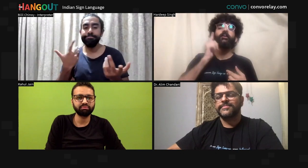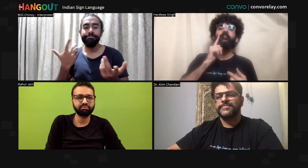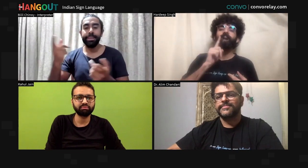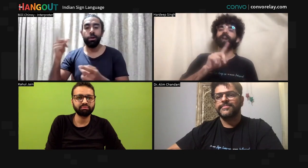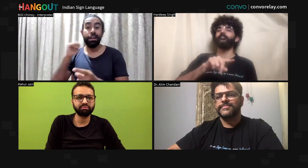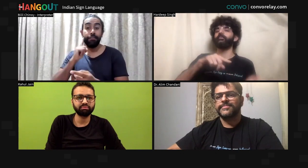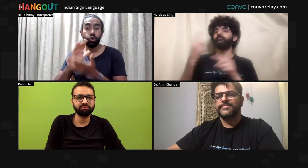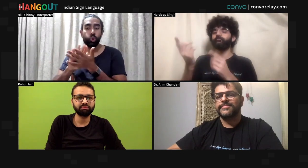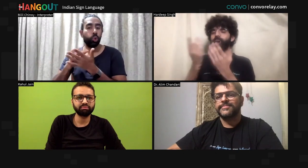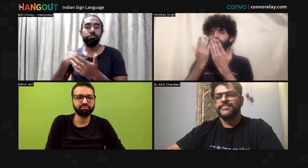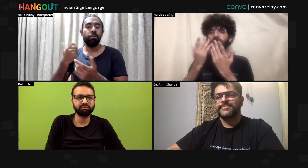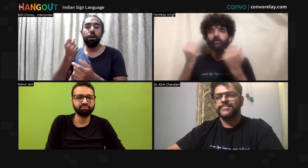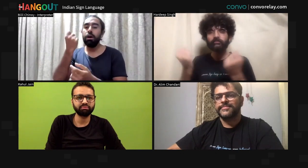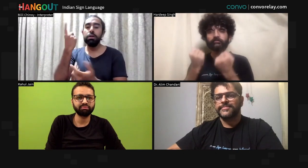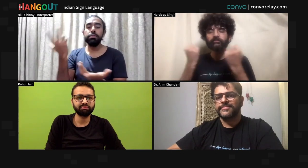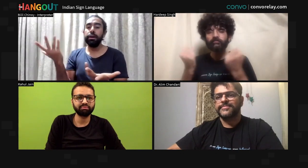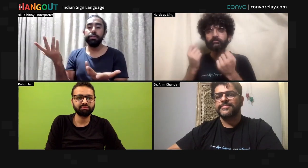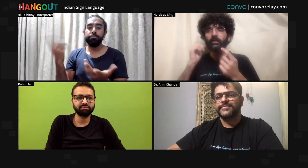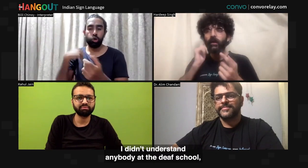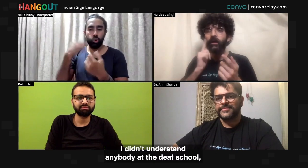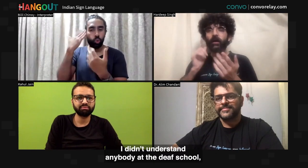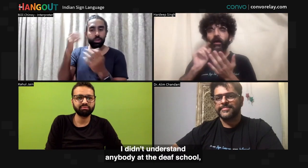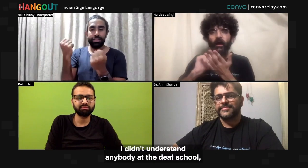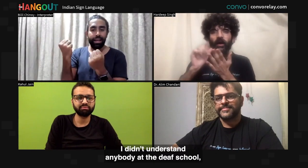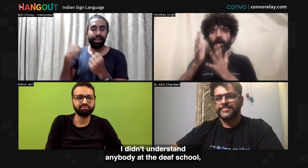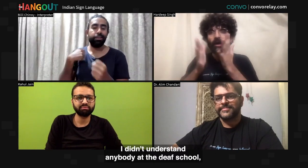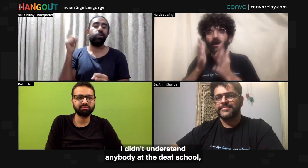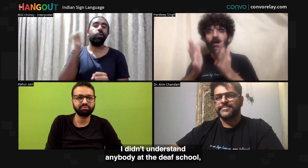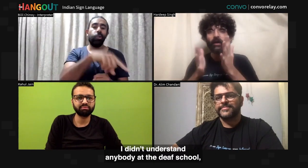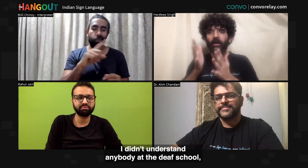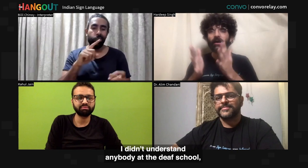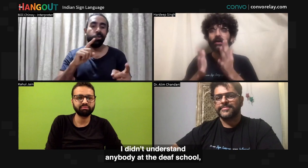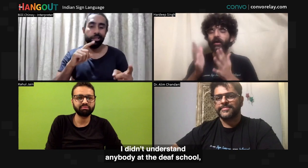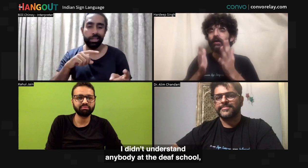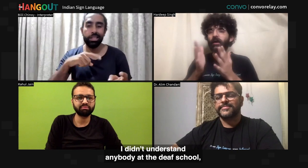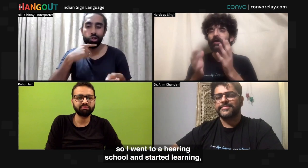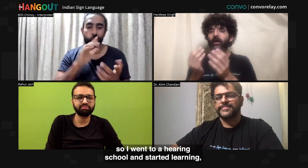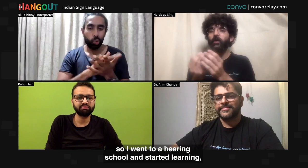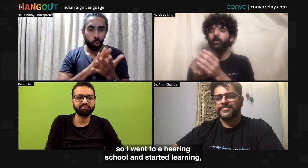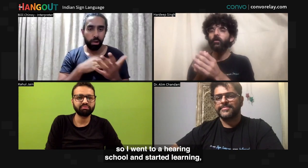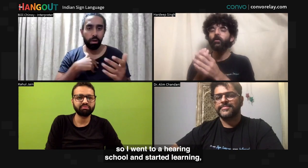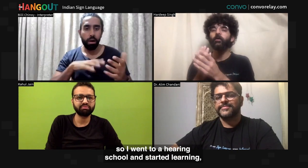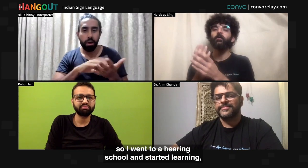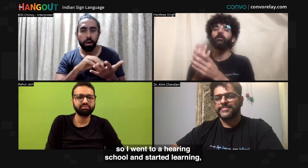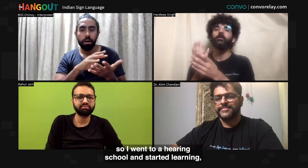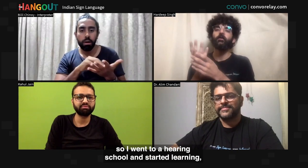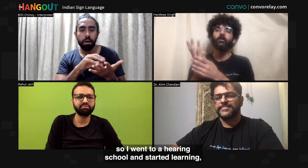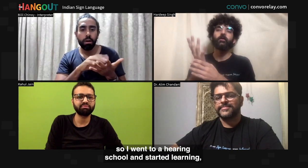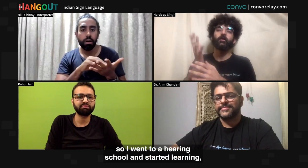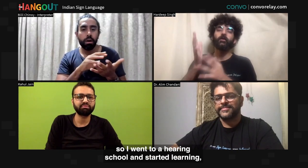And so, I didn't, I didn't understand anybody at the deaf school. So, I went to a hearing school and started learning,